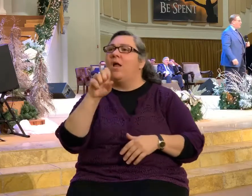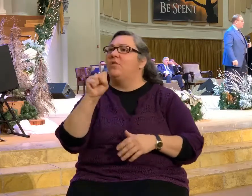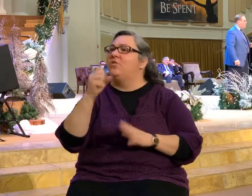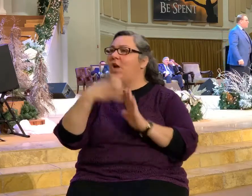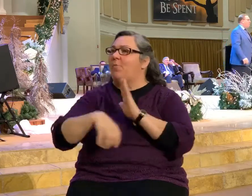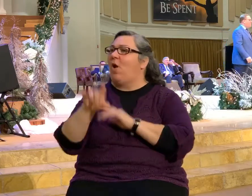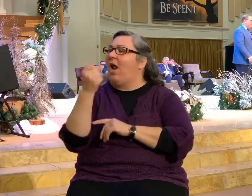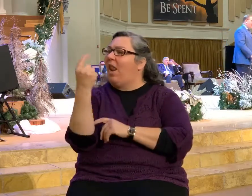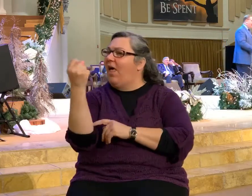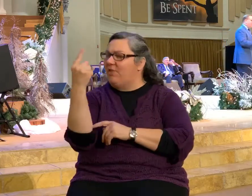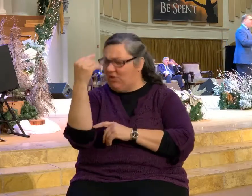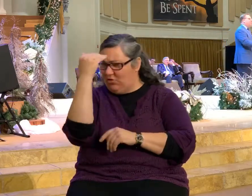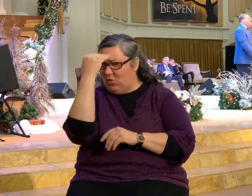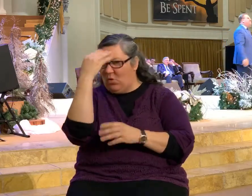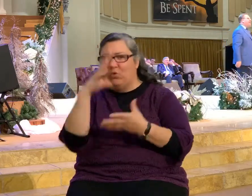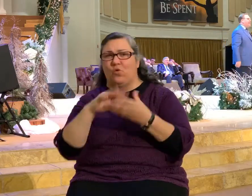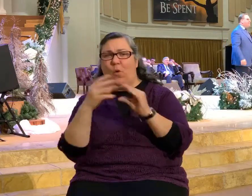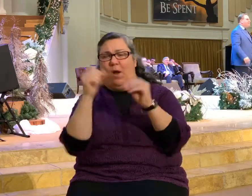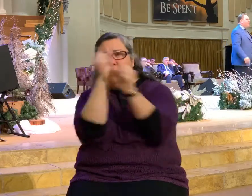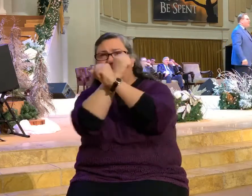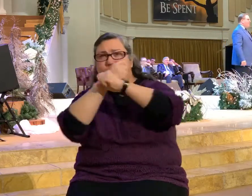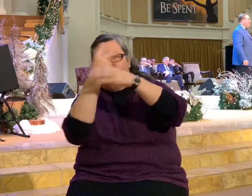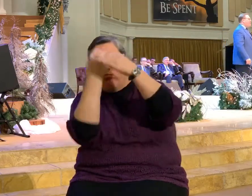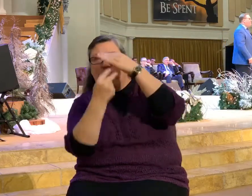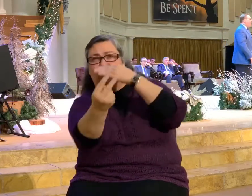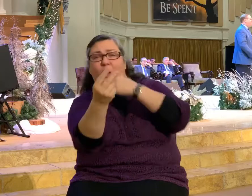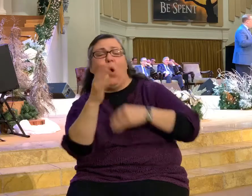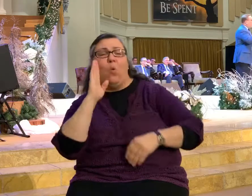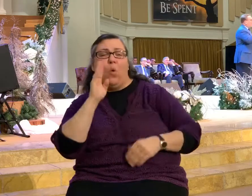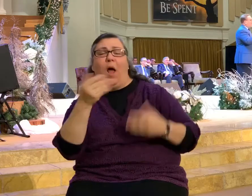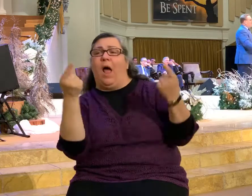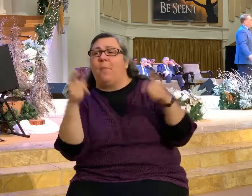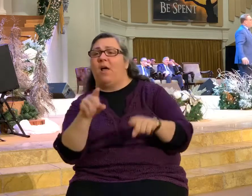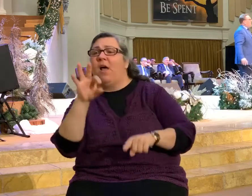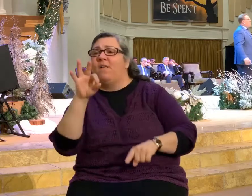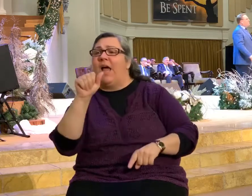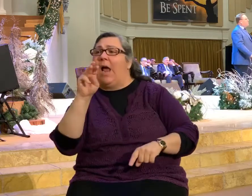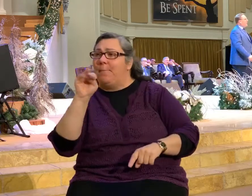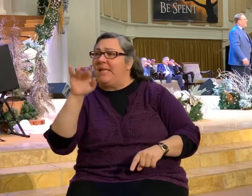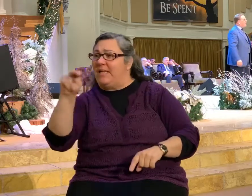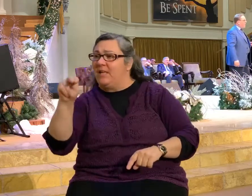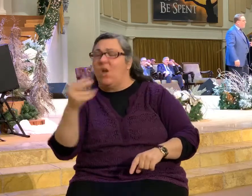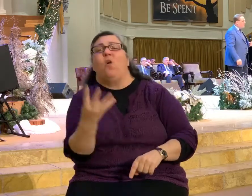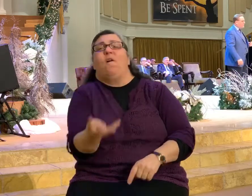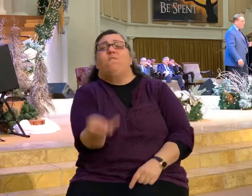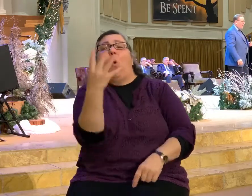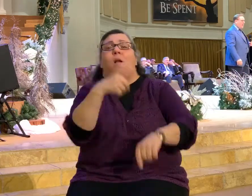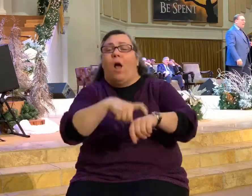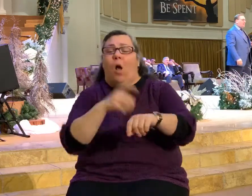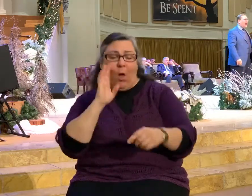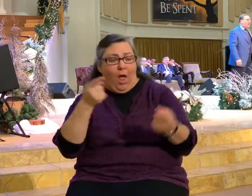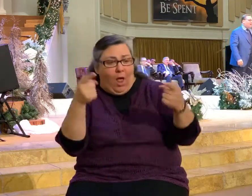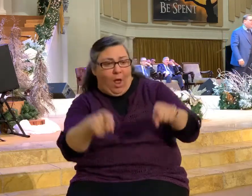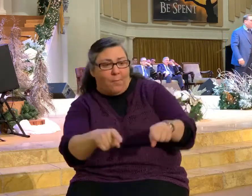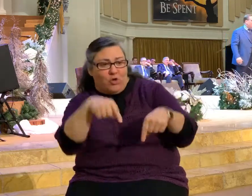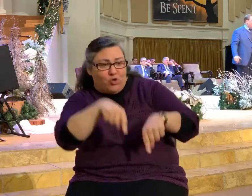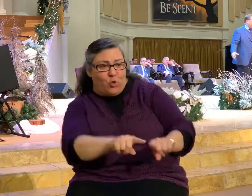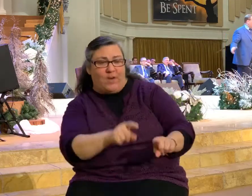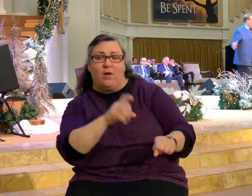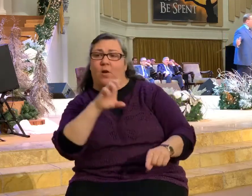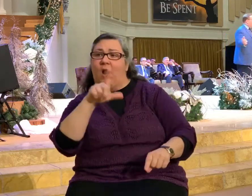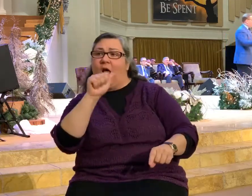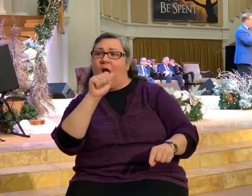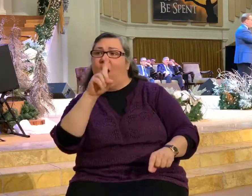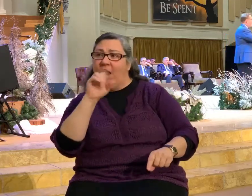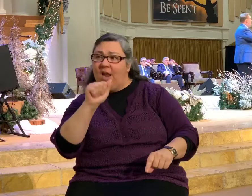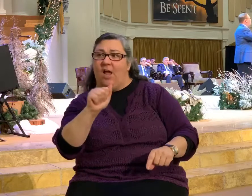of Aquilus prophesying that there would be a famine. There were in fact four famines that in the reign of Claudia, it